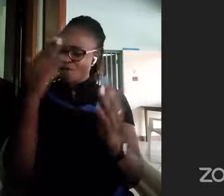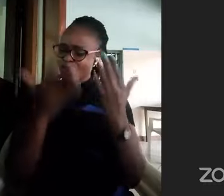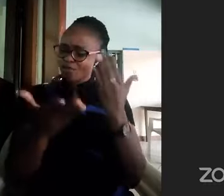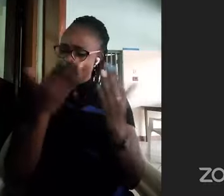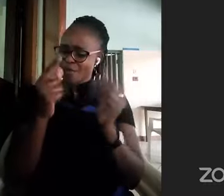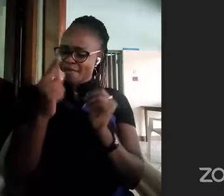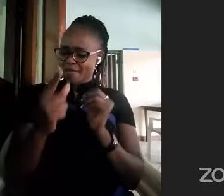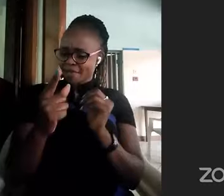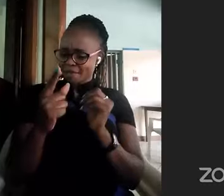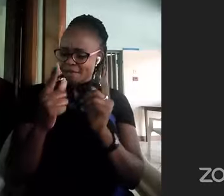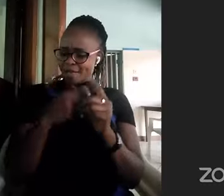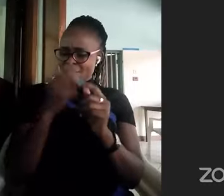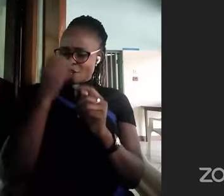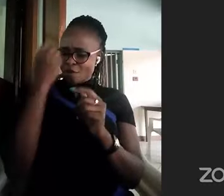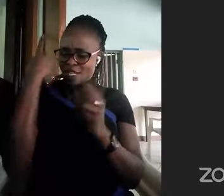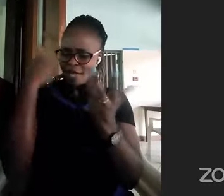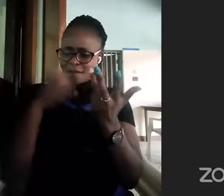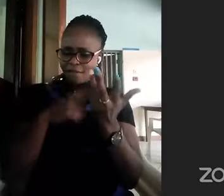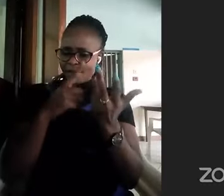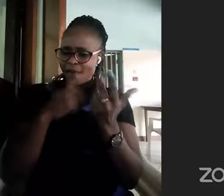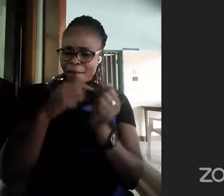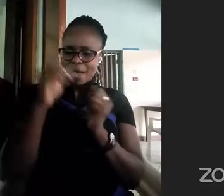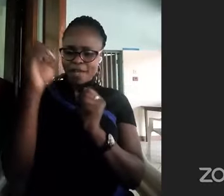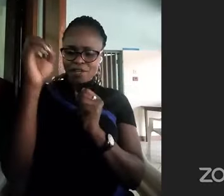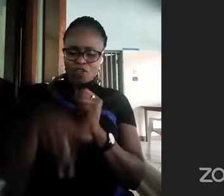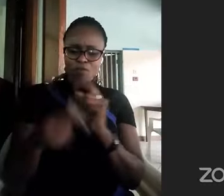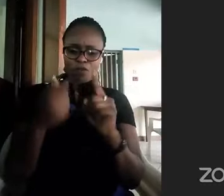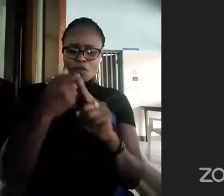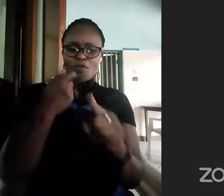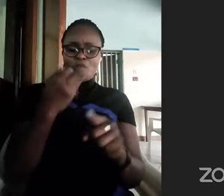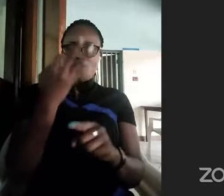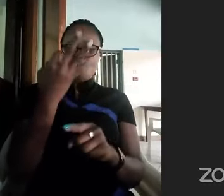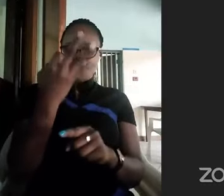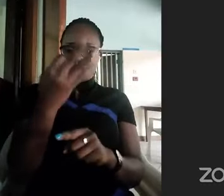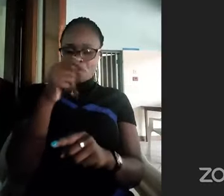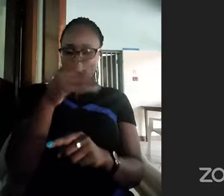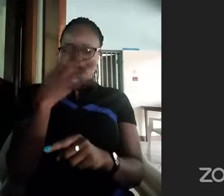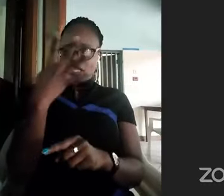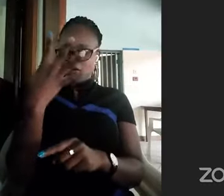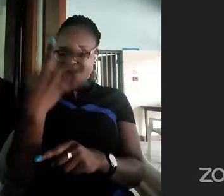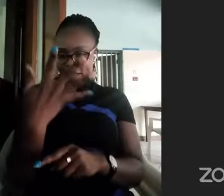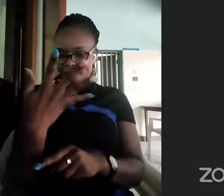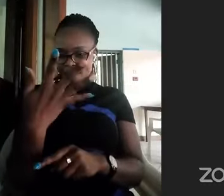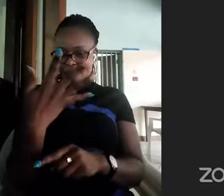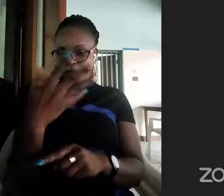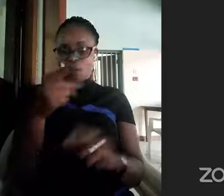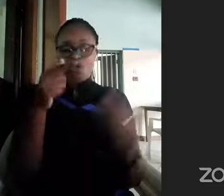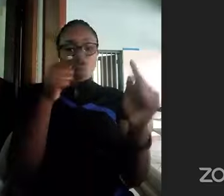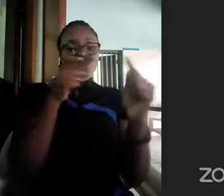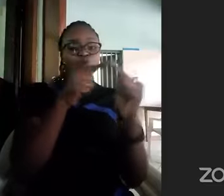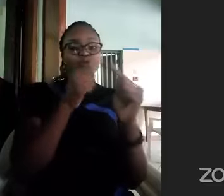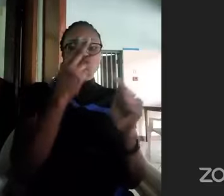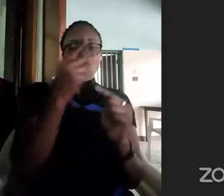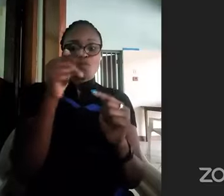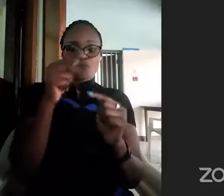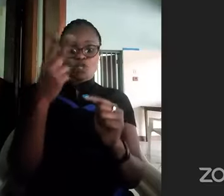has dropped from 3.5 to 2.2%, which is by approximately 1.3%.